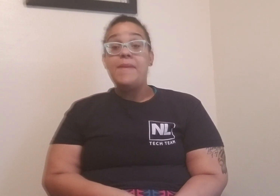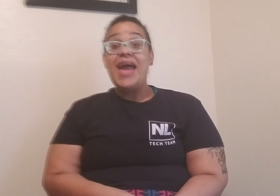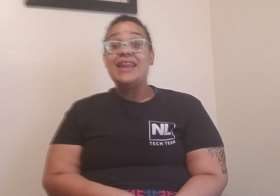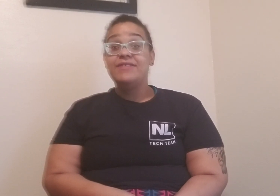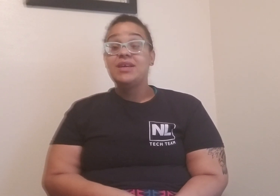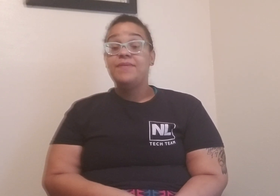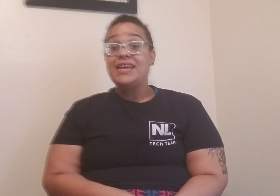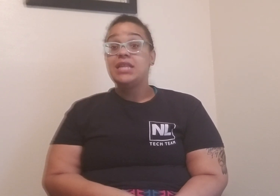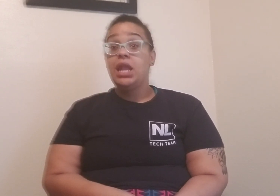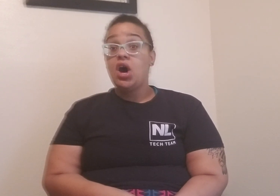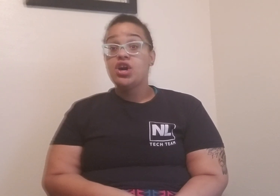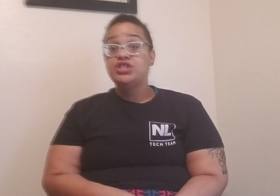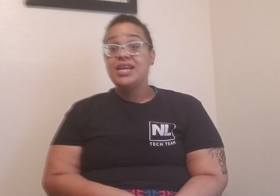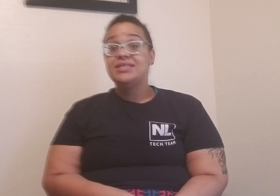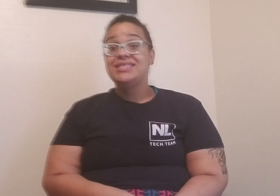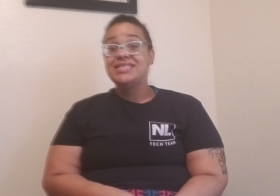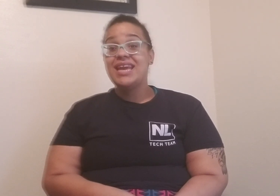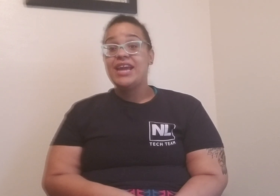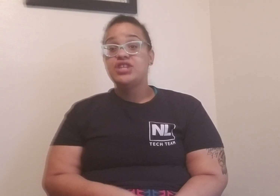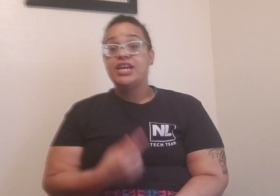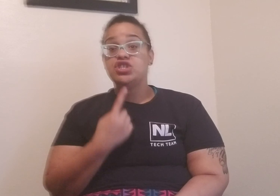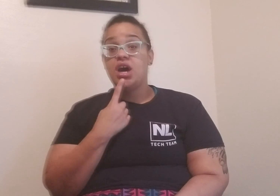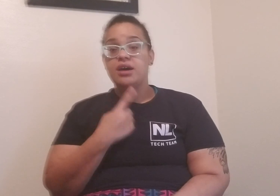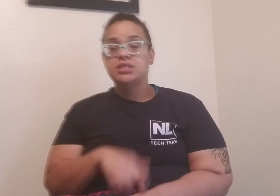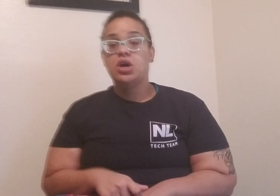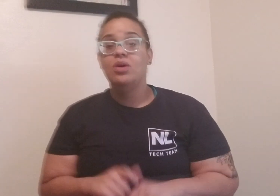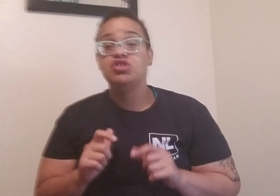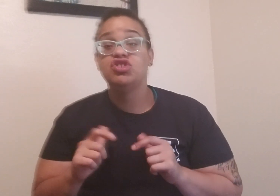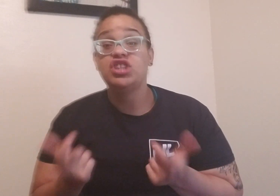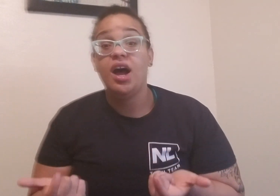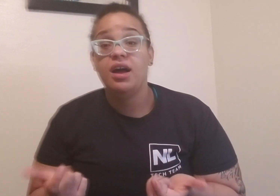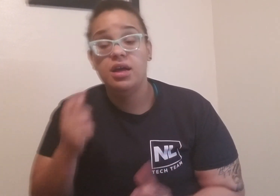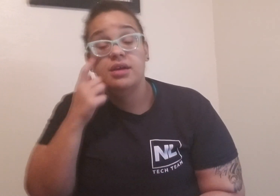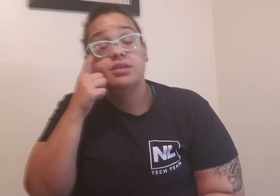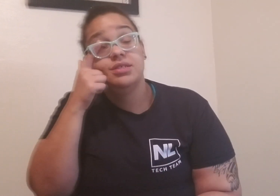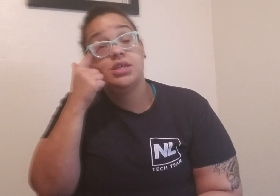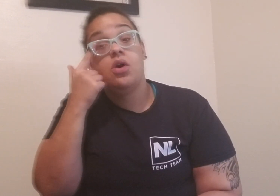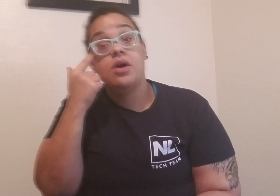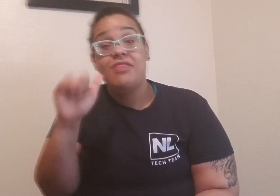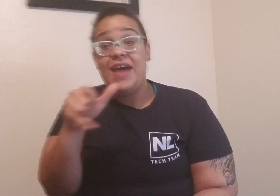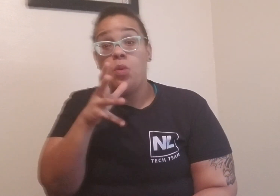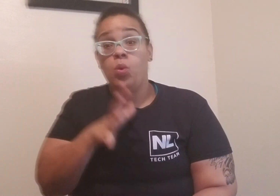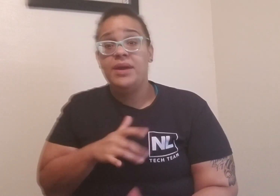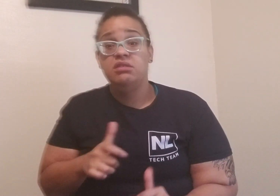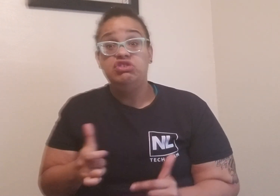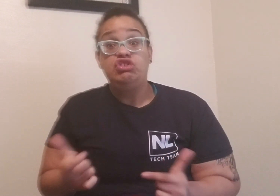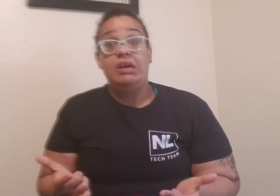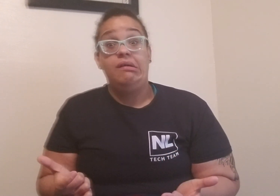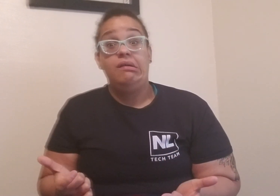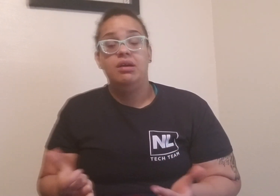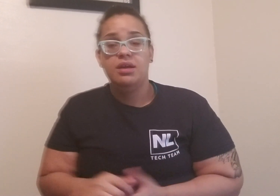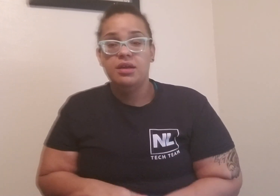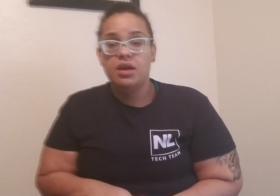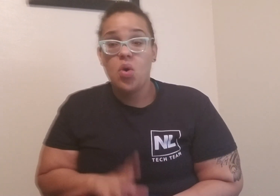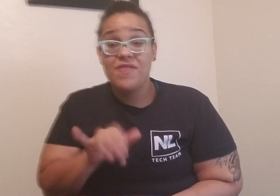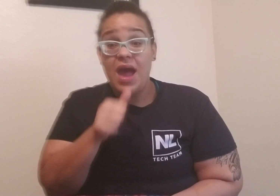and if something is large, it's CHA, cha. So cha. So that woman, cha. Or that